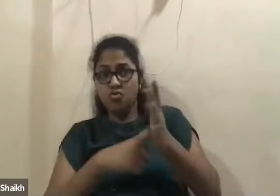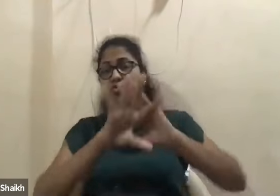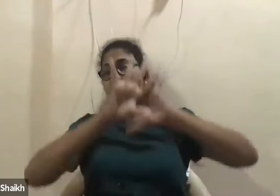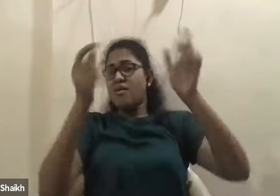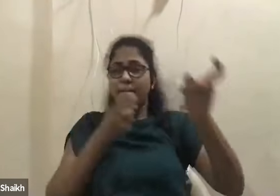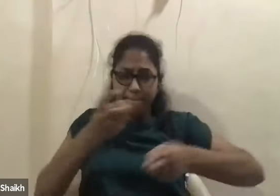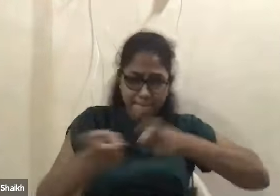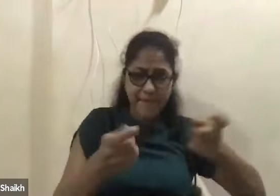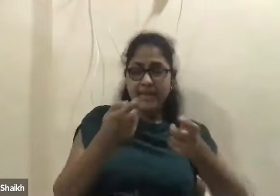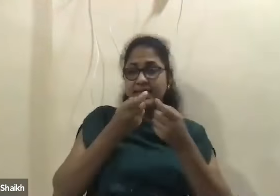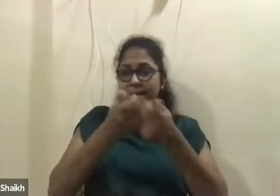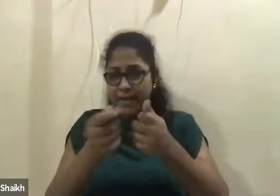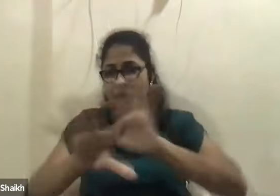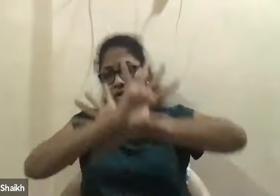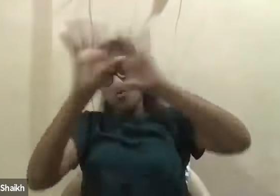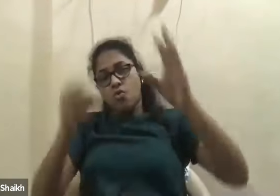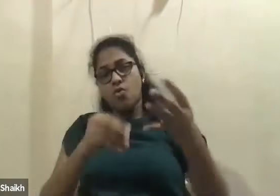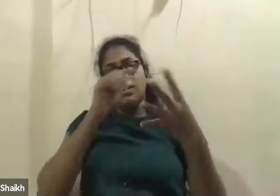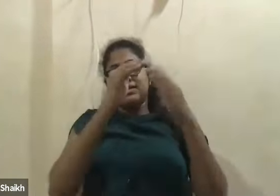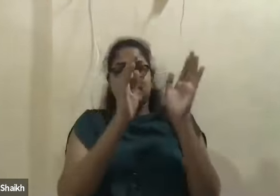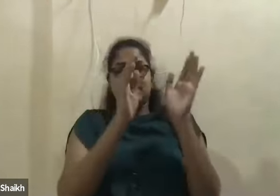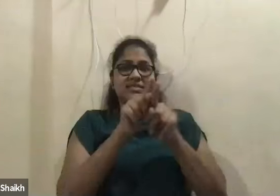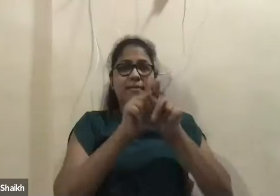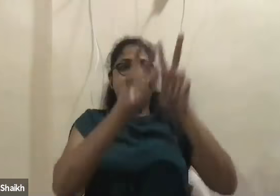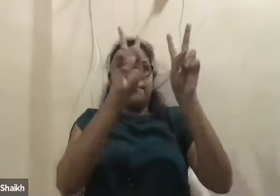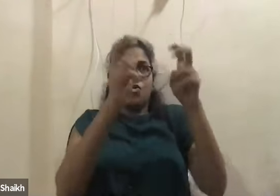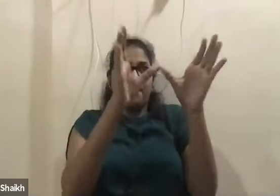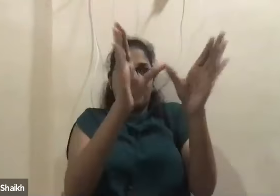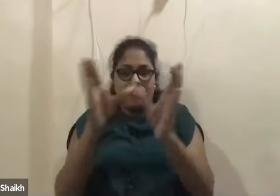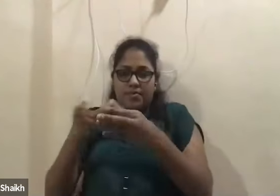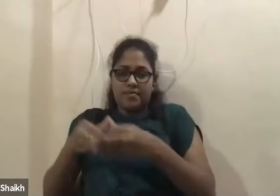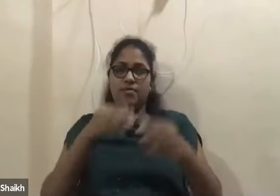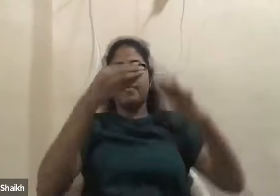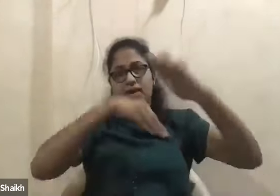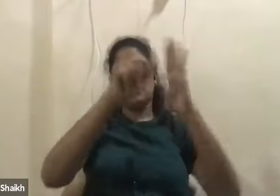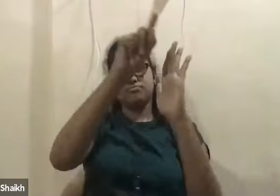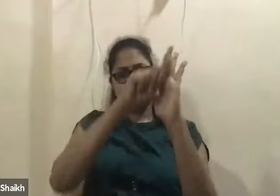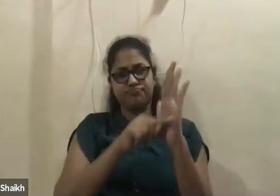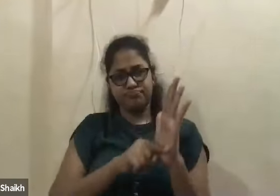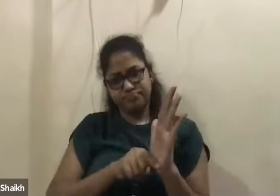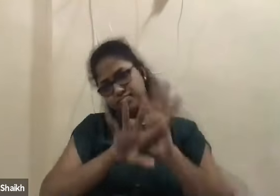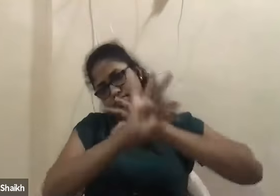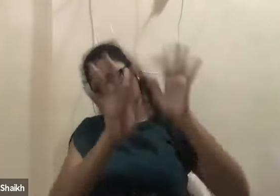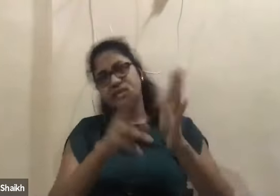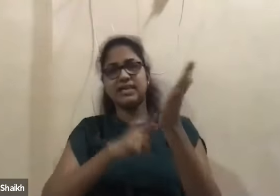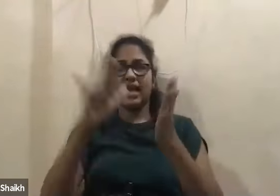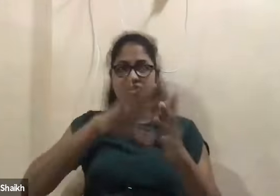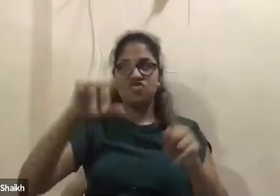and etc. So these are categorically listed in this National Trust Act,